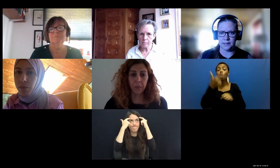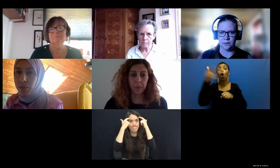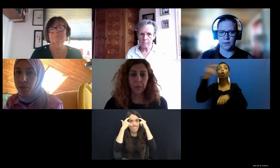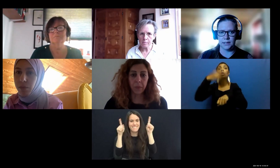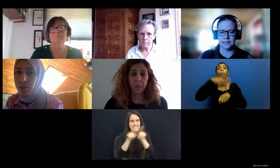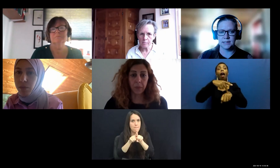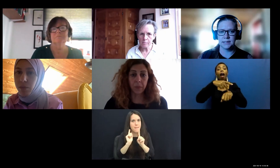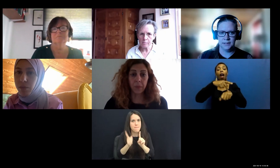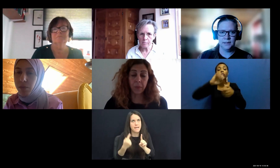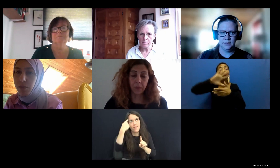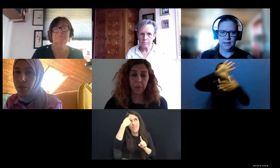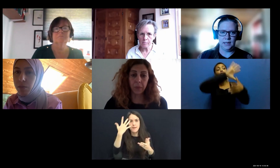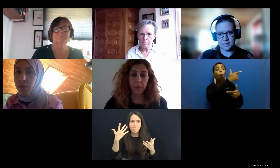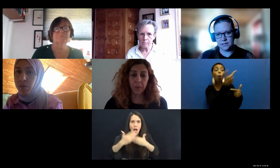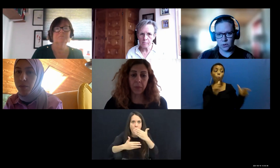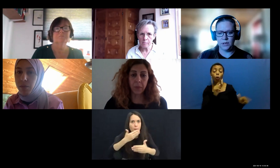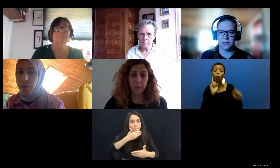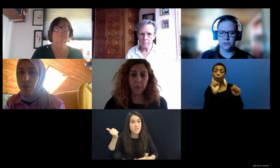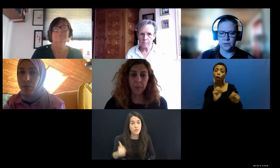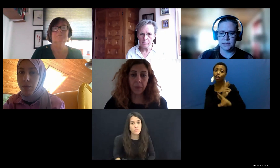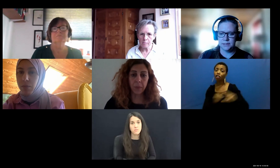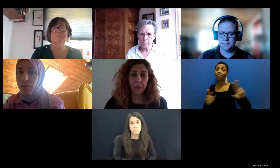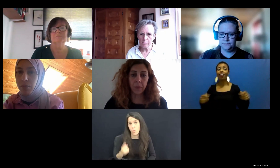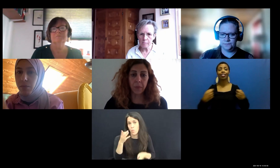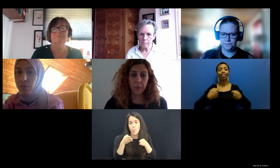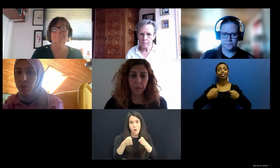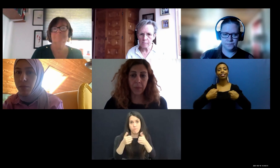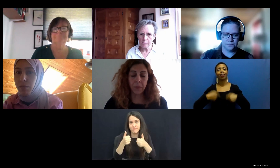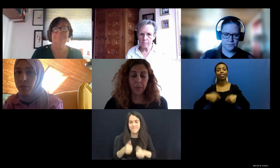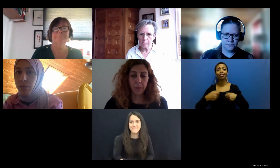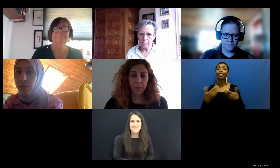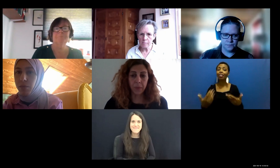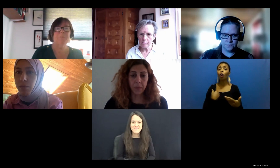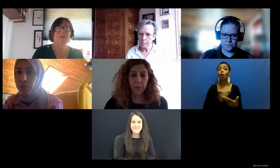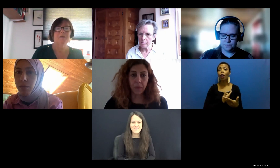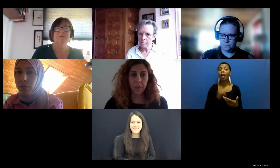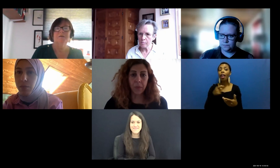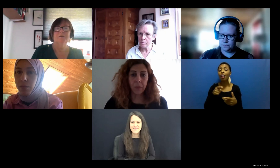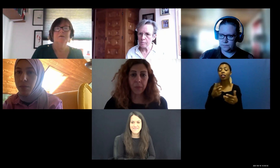to raise awareness. And this is one way to do it.